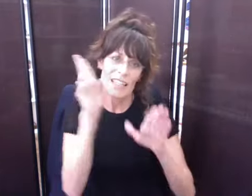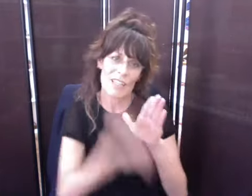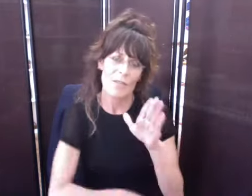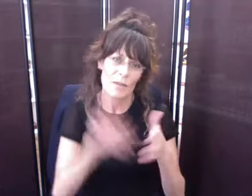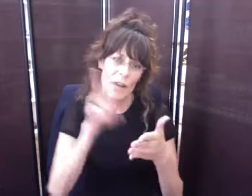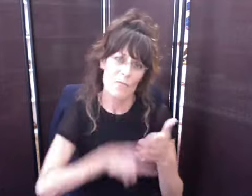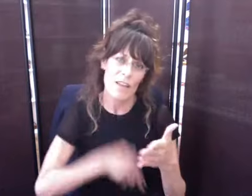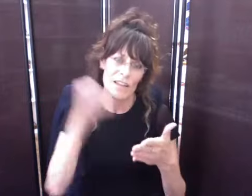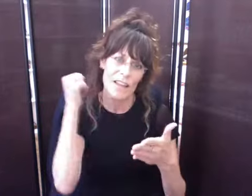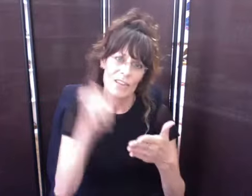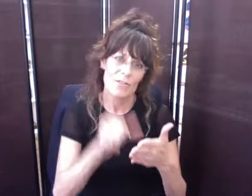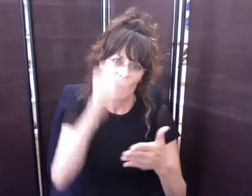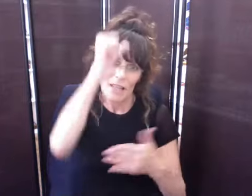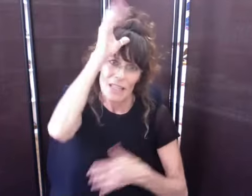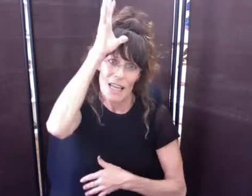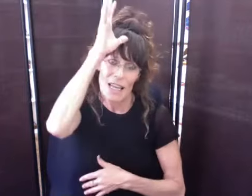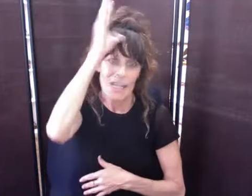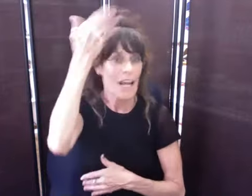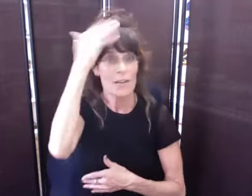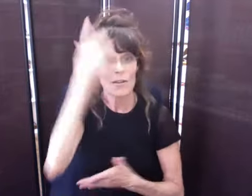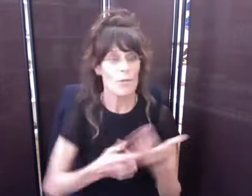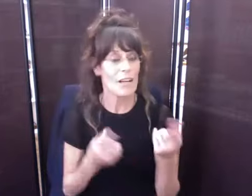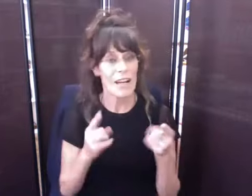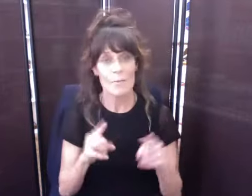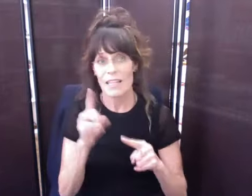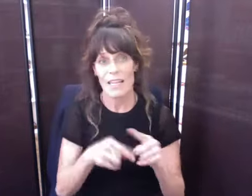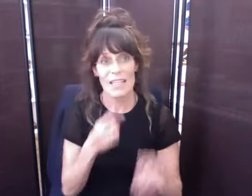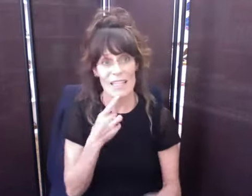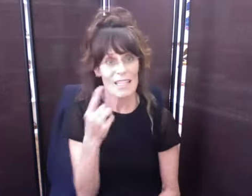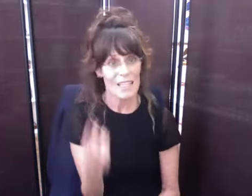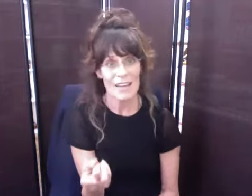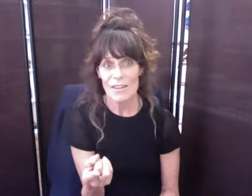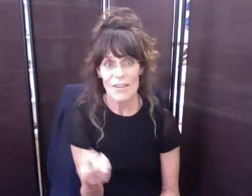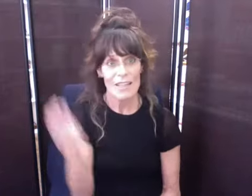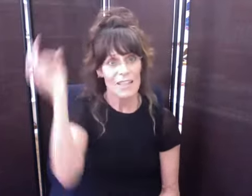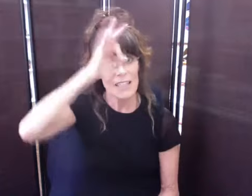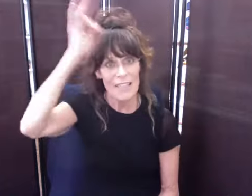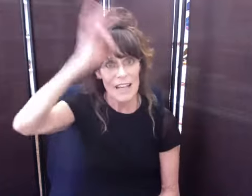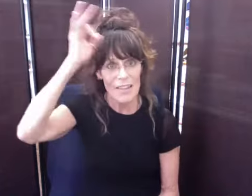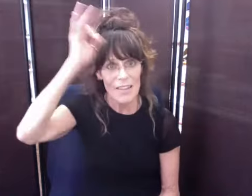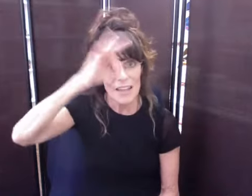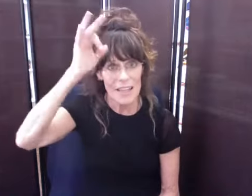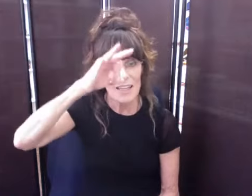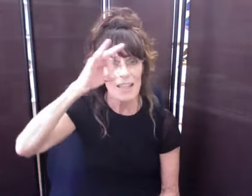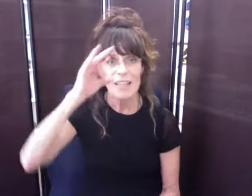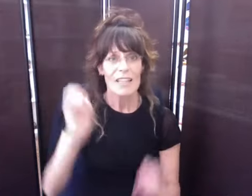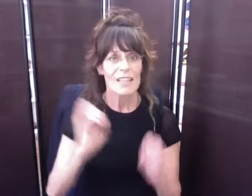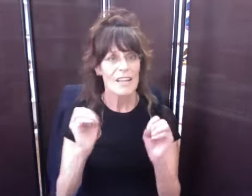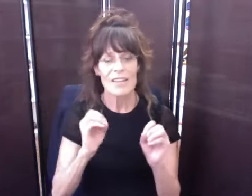dad. And I don't even know what happened. I can't even tell you. I didn't have a vision. Nothing changed. Nothing visible happened. But in my heart, I